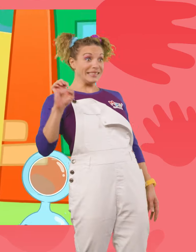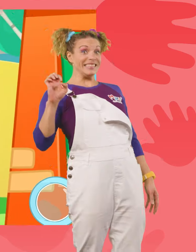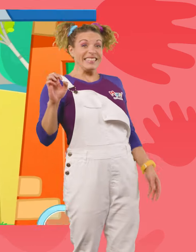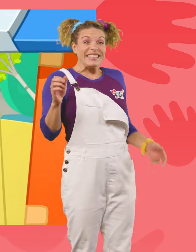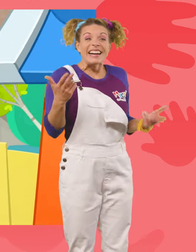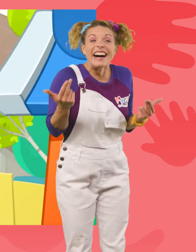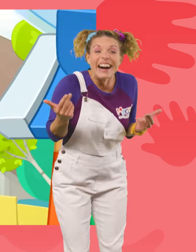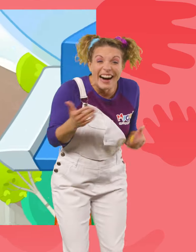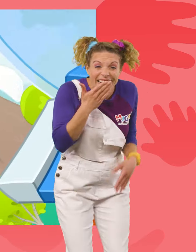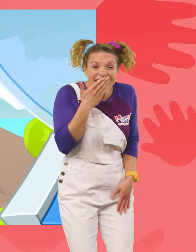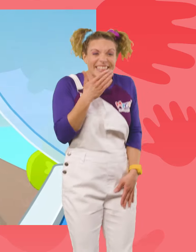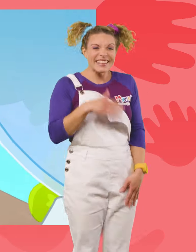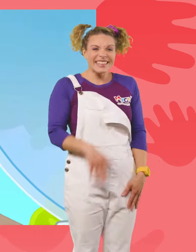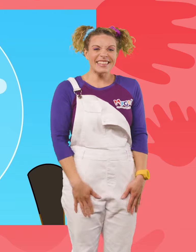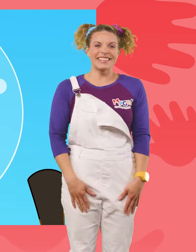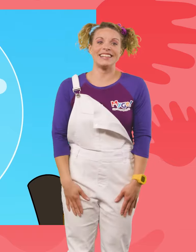Whee!